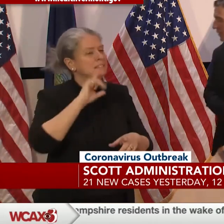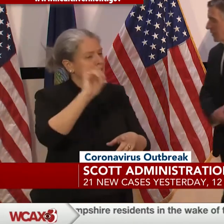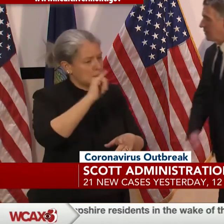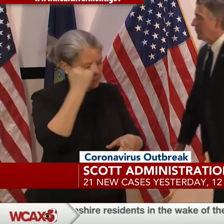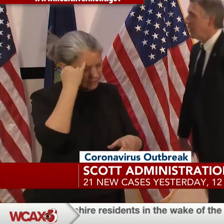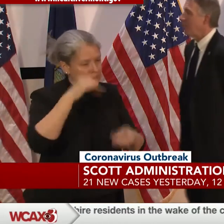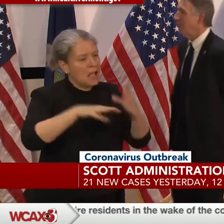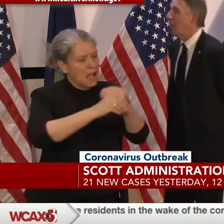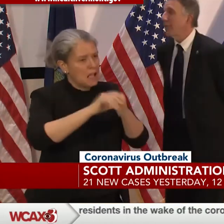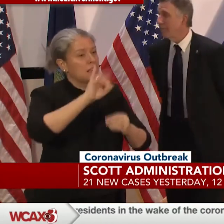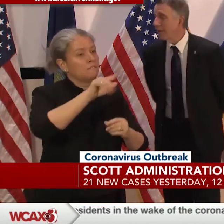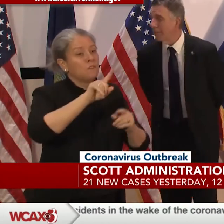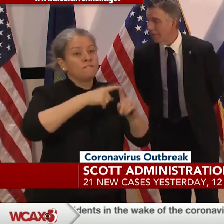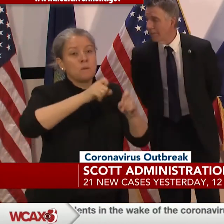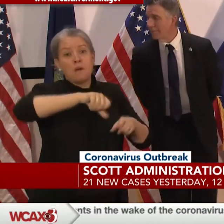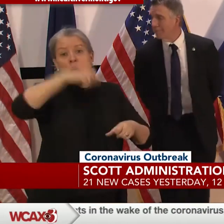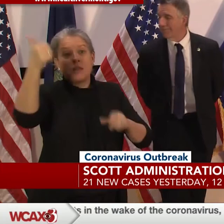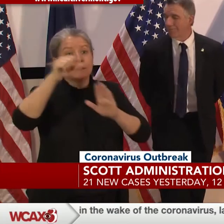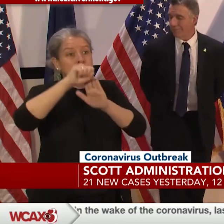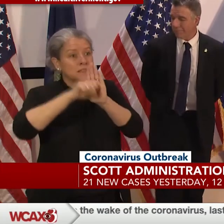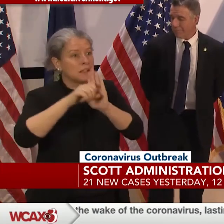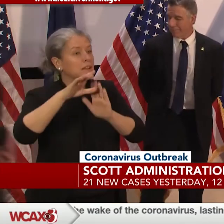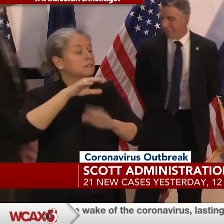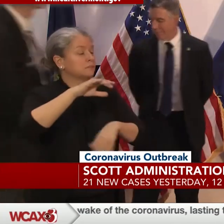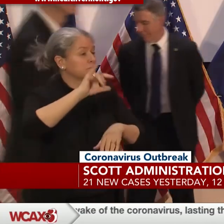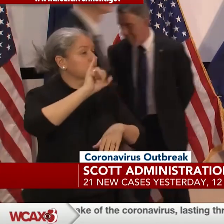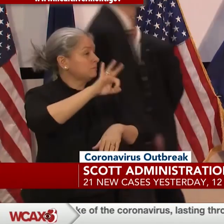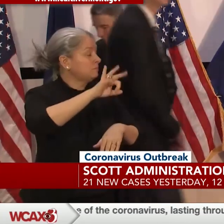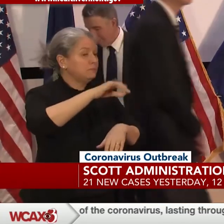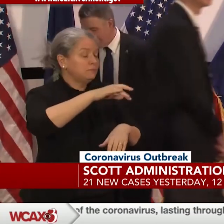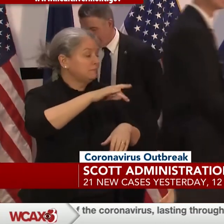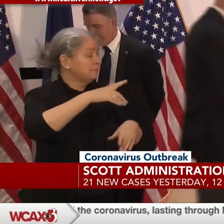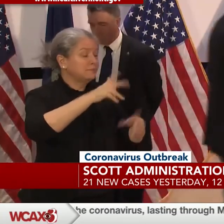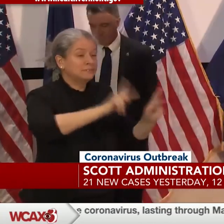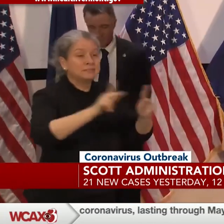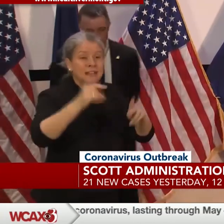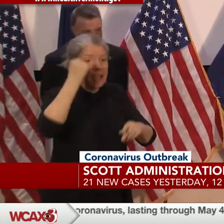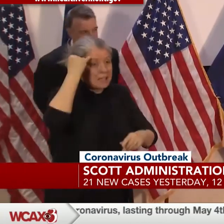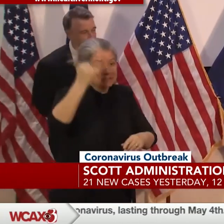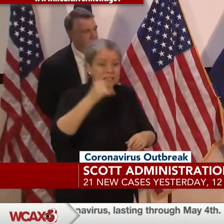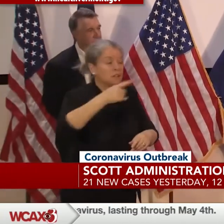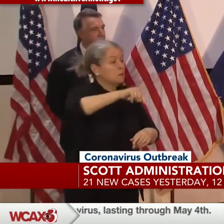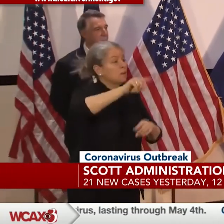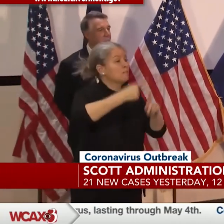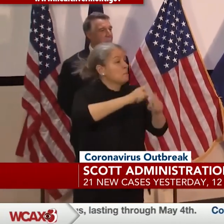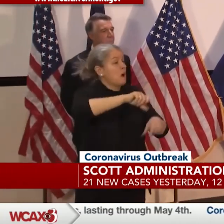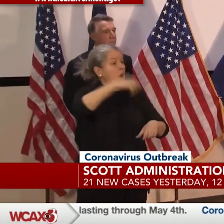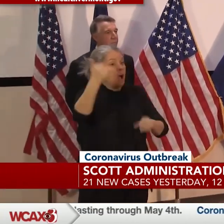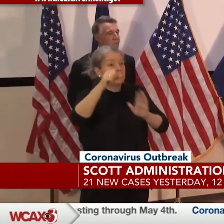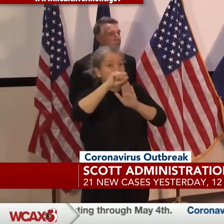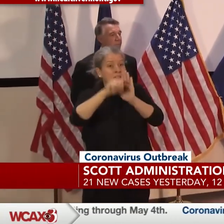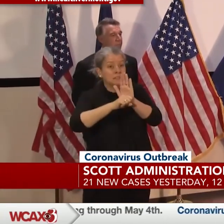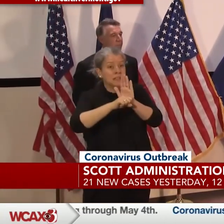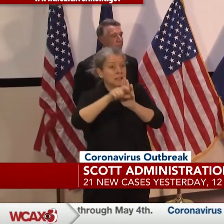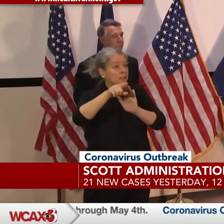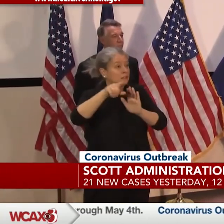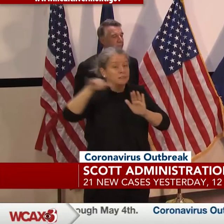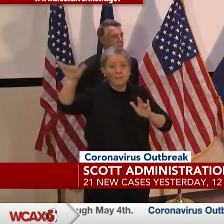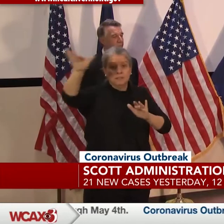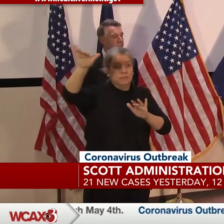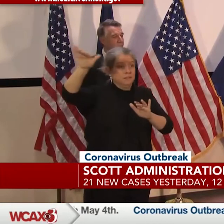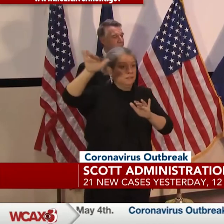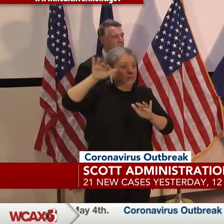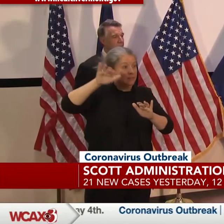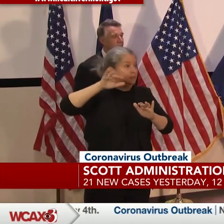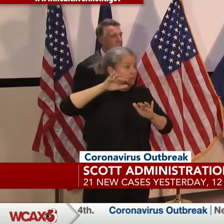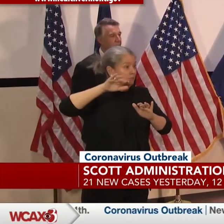Vermont. Right. Oh, yeah, right. I mean, it's the same principle as if you're traveling from a hotspot outside the